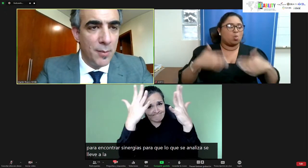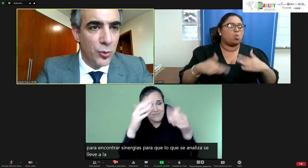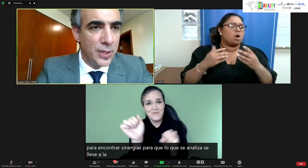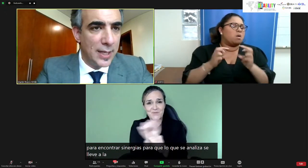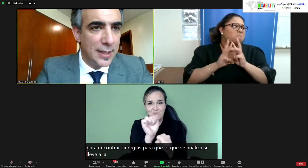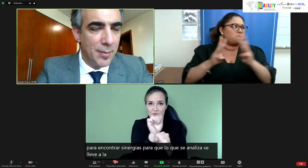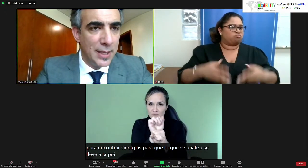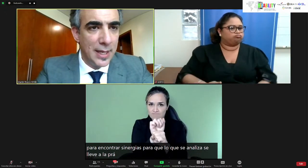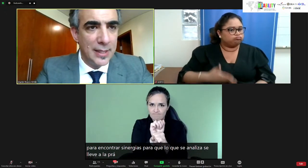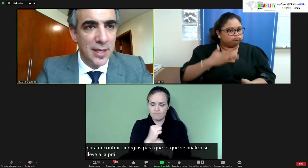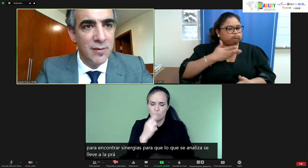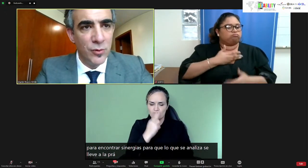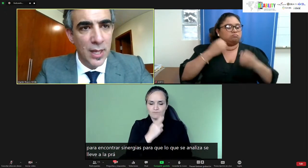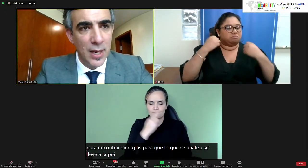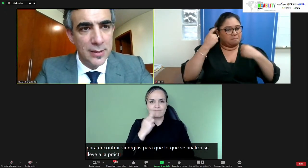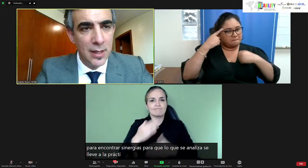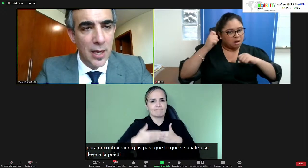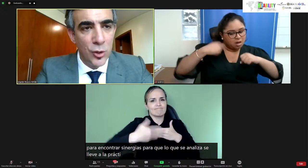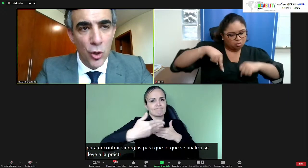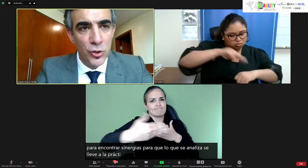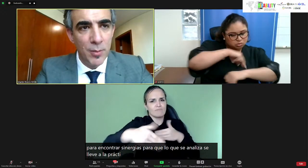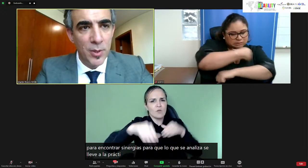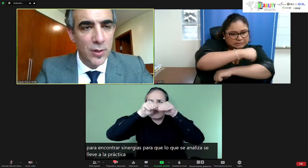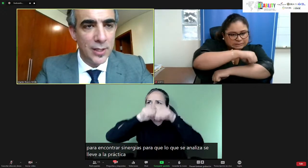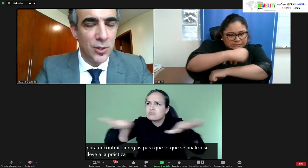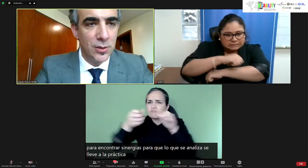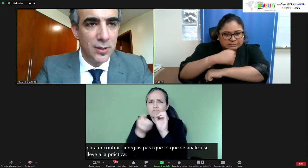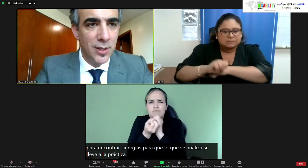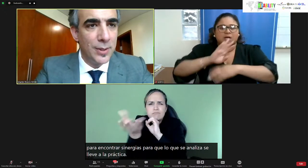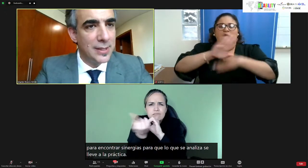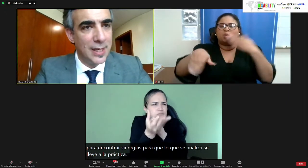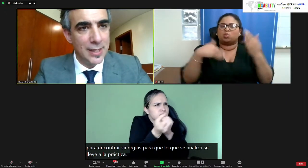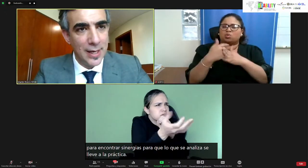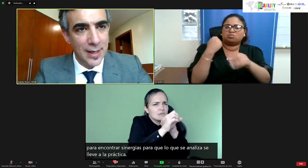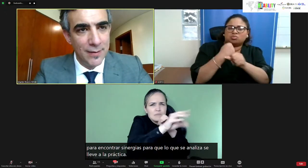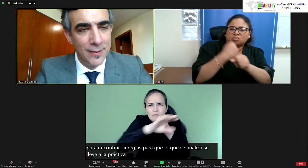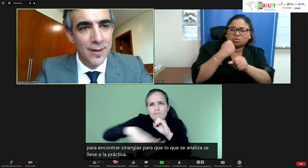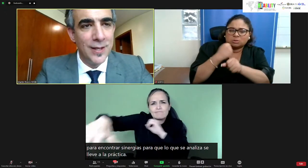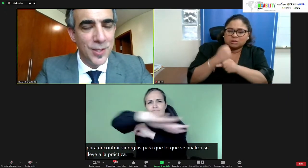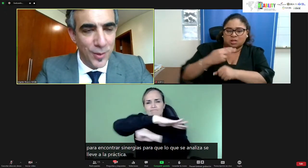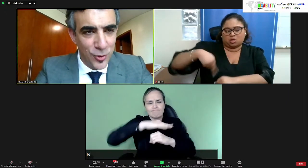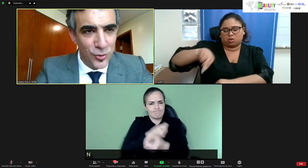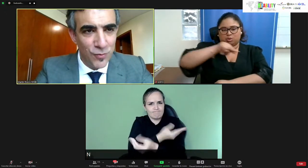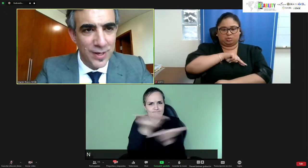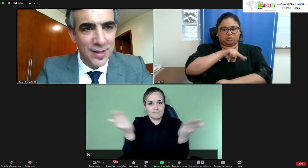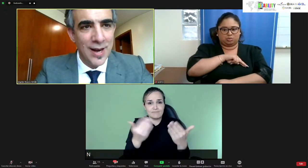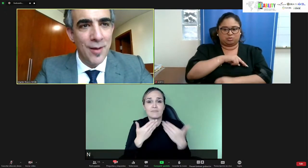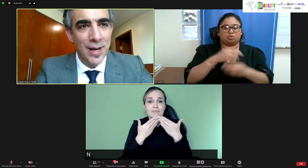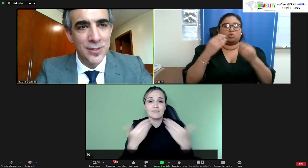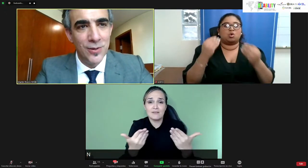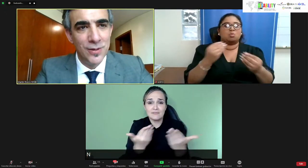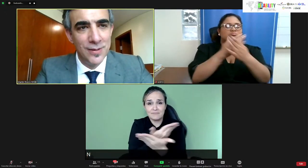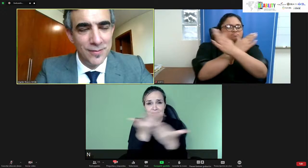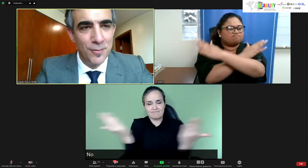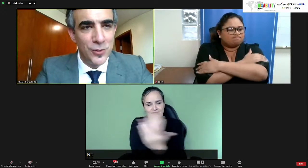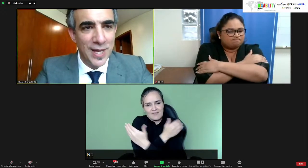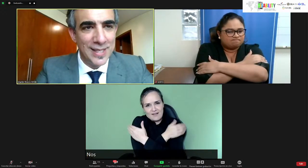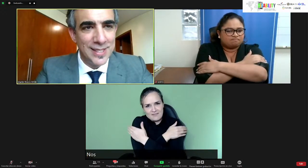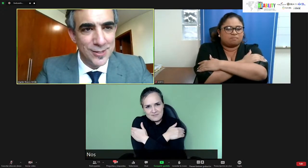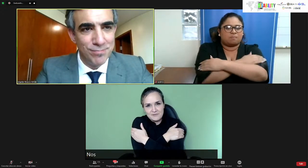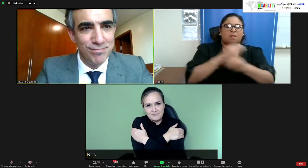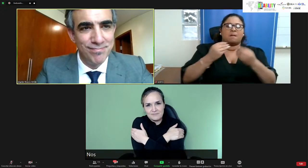congratulate you with your task and we commit to promoting these topics and disseminating them in our actions in the